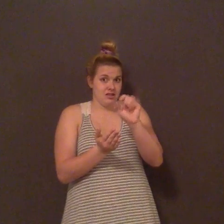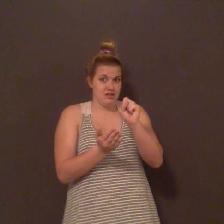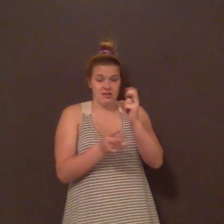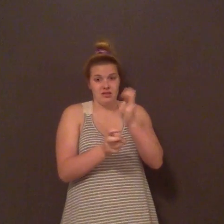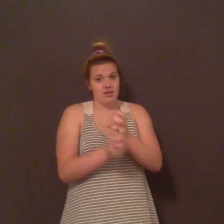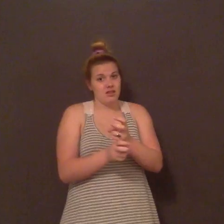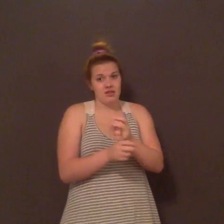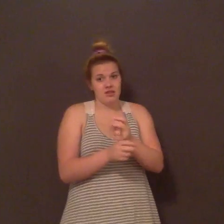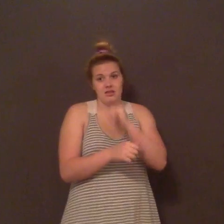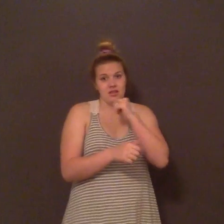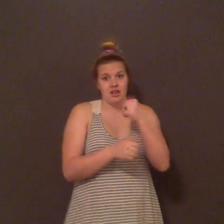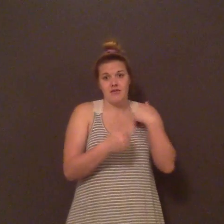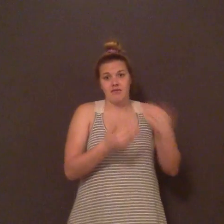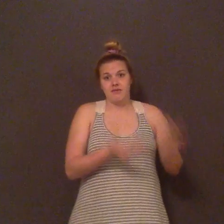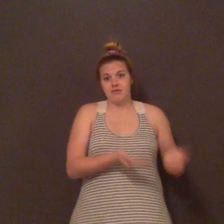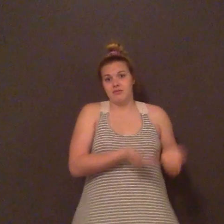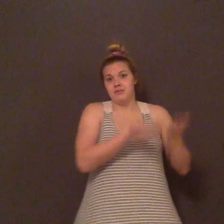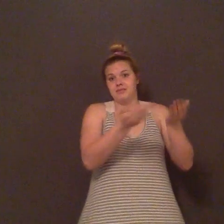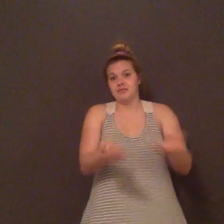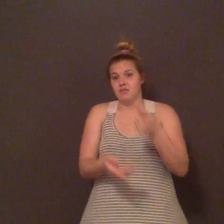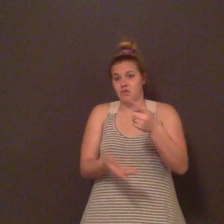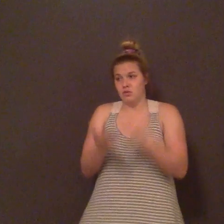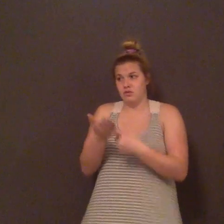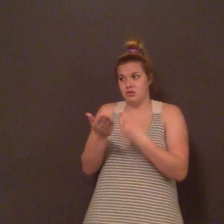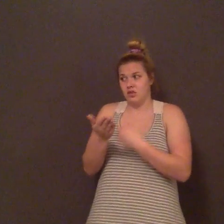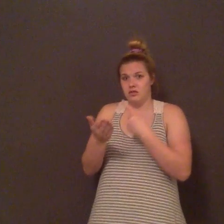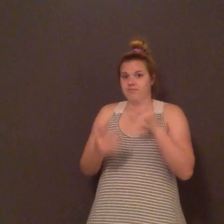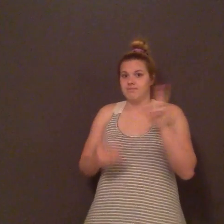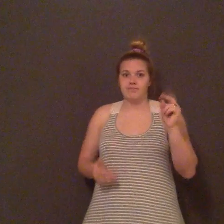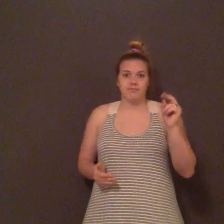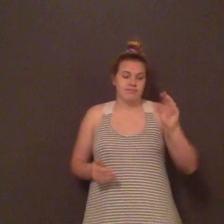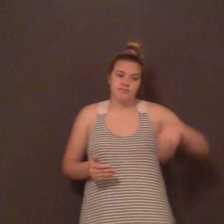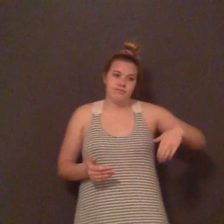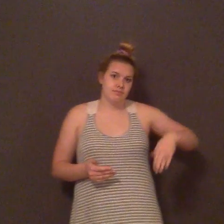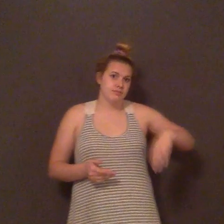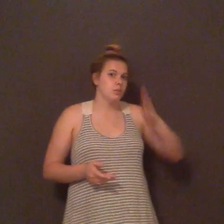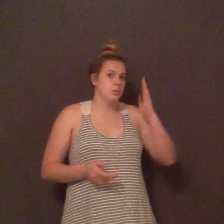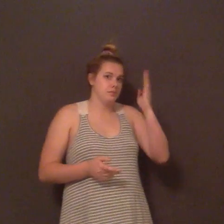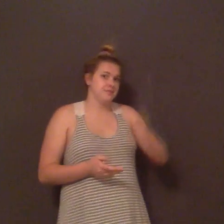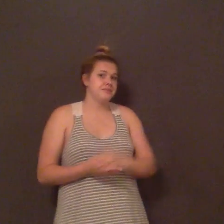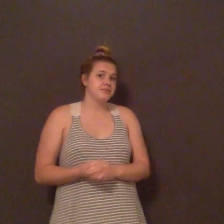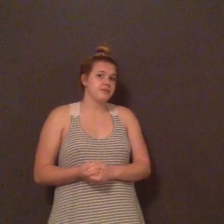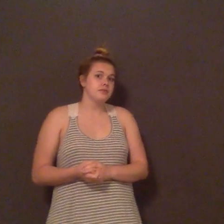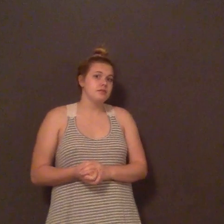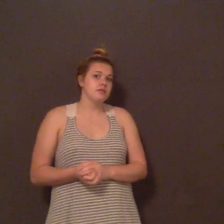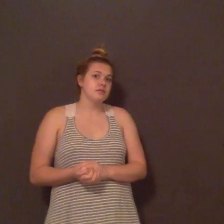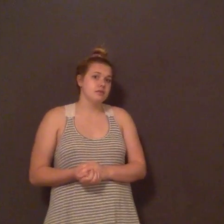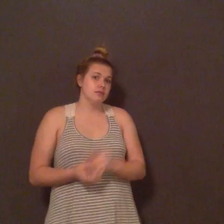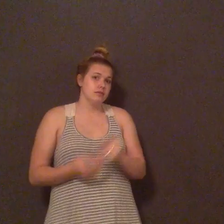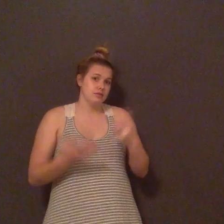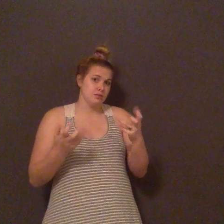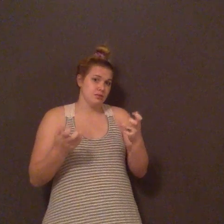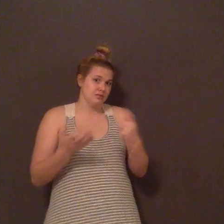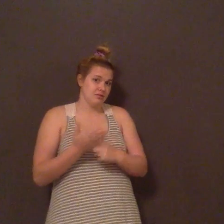Have you had a chance to speak to her about it? No, not yet, but I will. Actually, she's not the one I'd like to talk to.